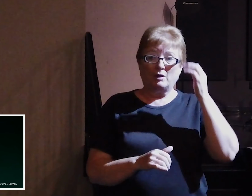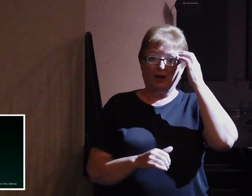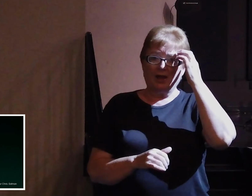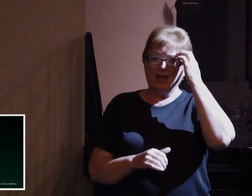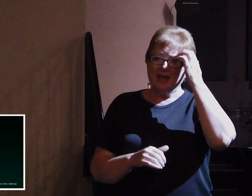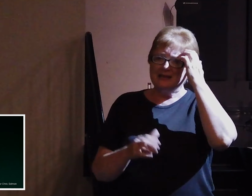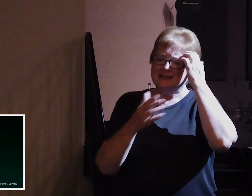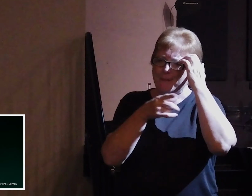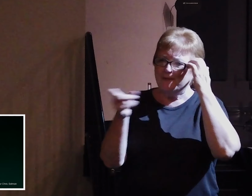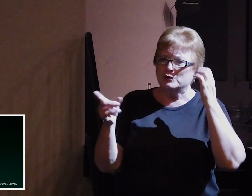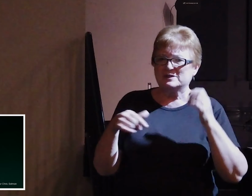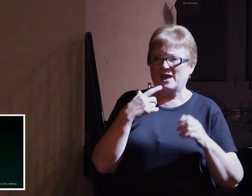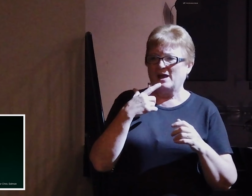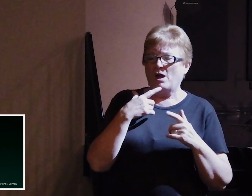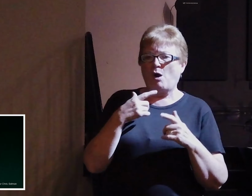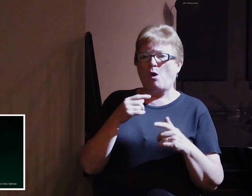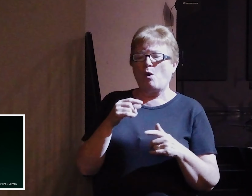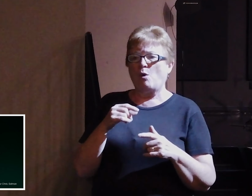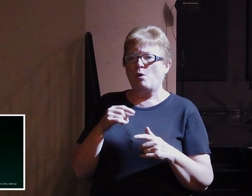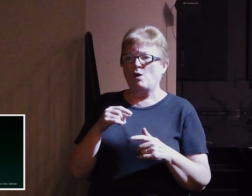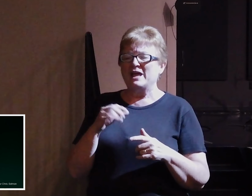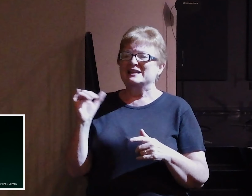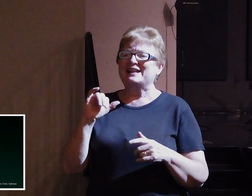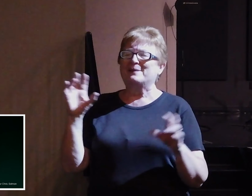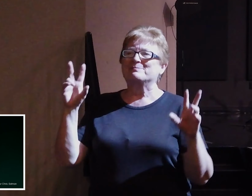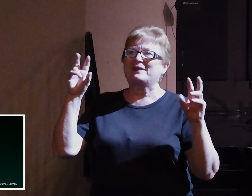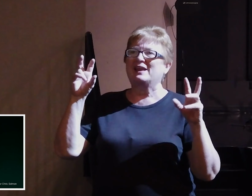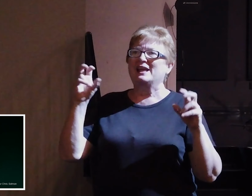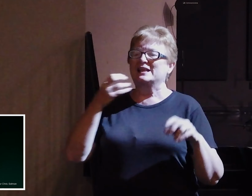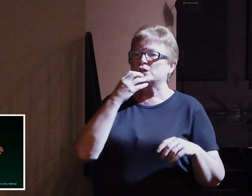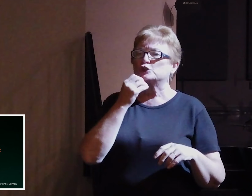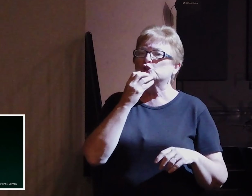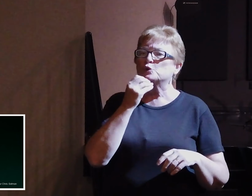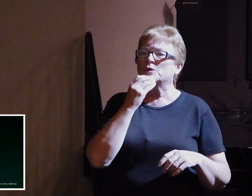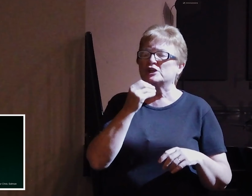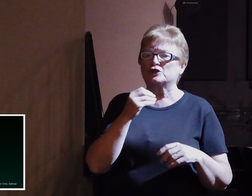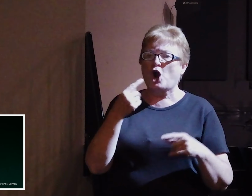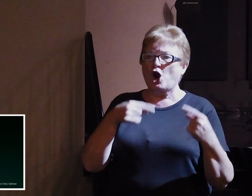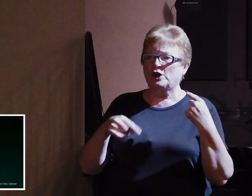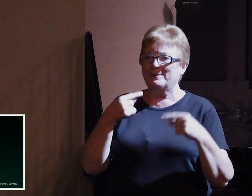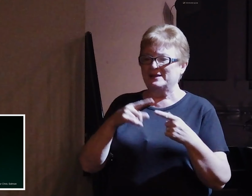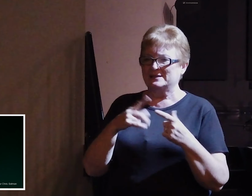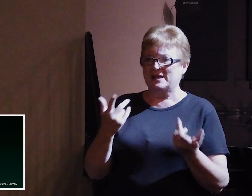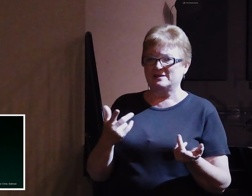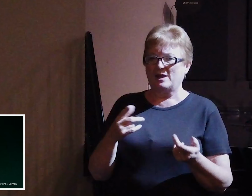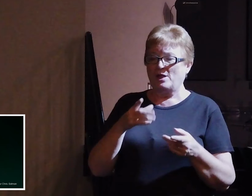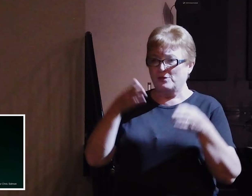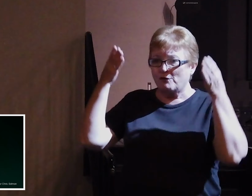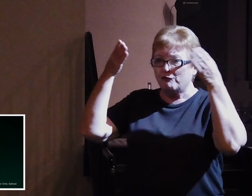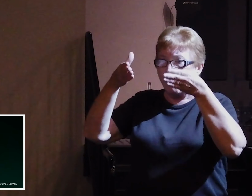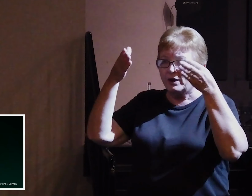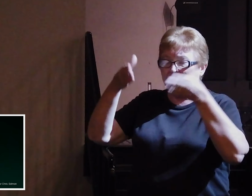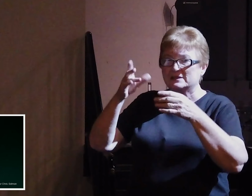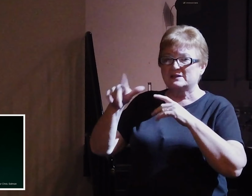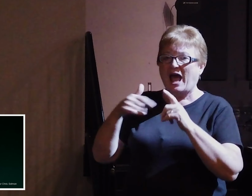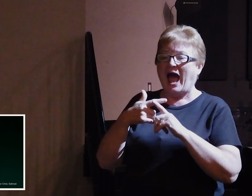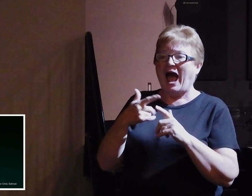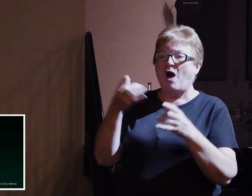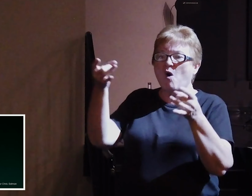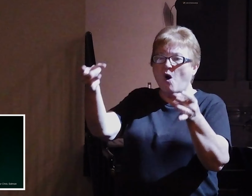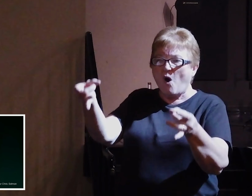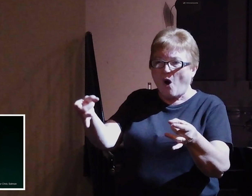partially are saved. It's actually like a Jewish argument style where they use this one thing. Really the focus is on how awful